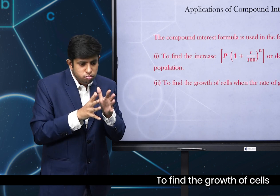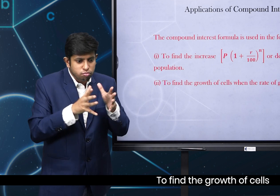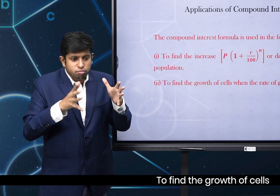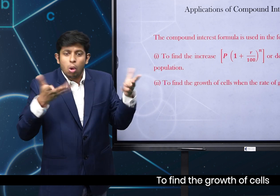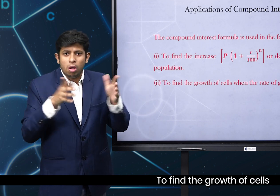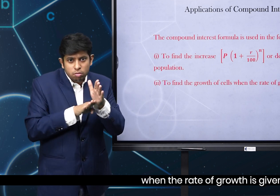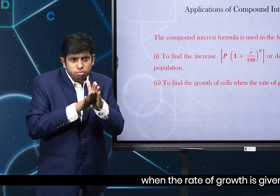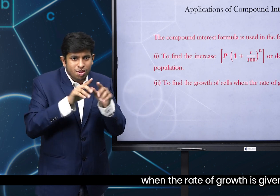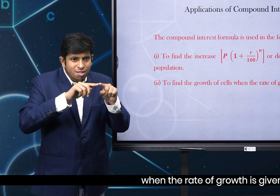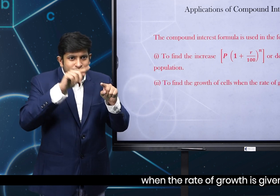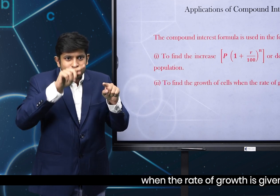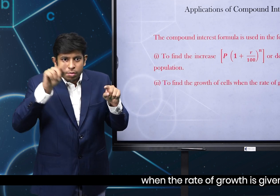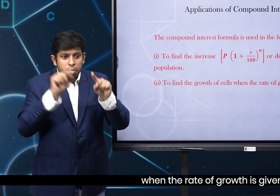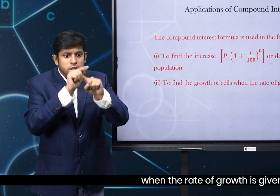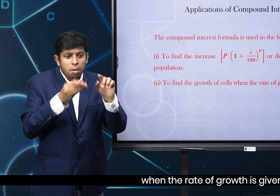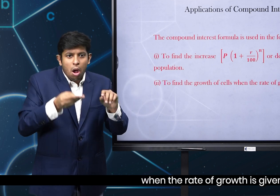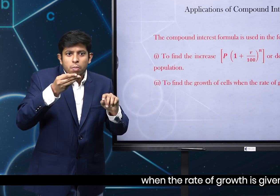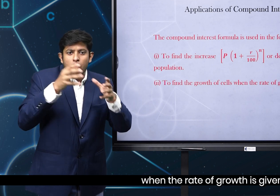of cells when the rate of growth is given.